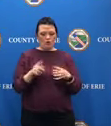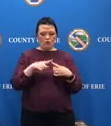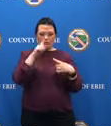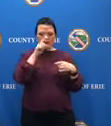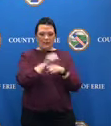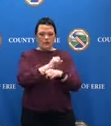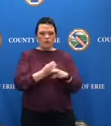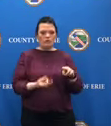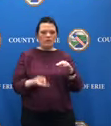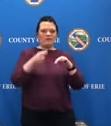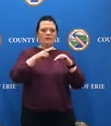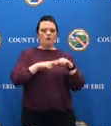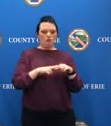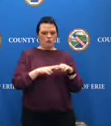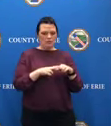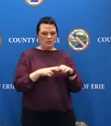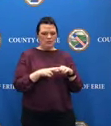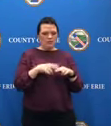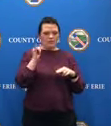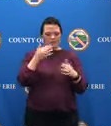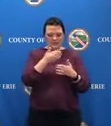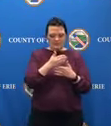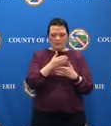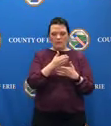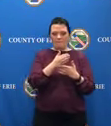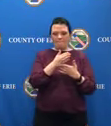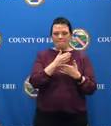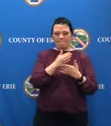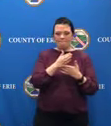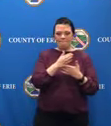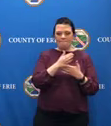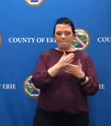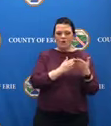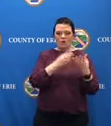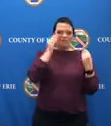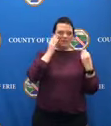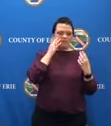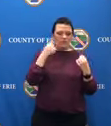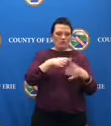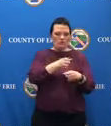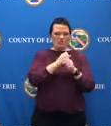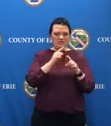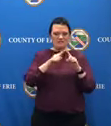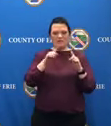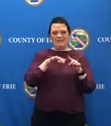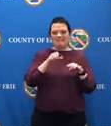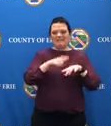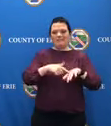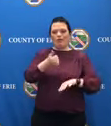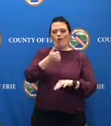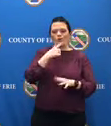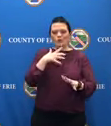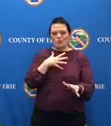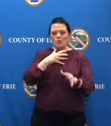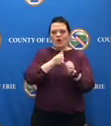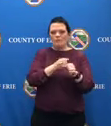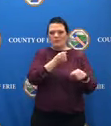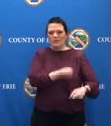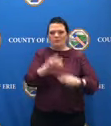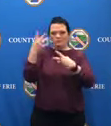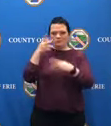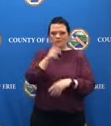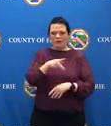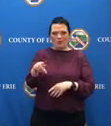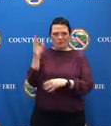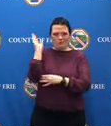actual increases, and that's part of the information we receive, but it takes a little longer to update that into our